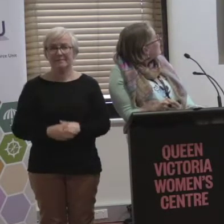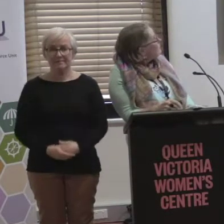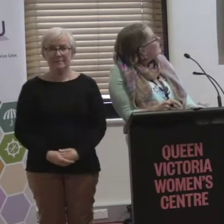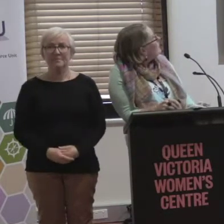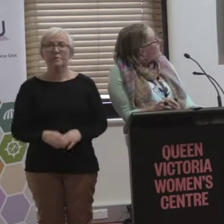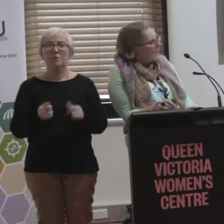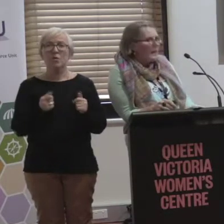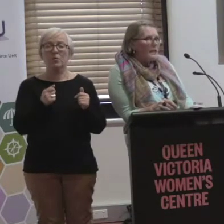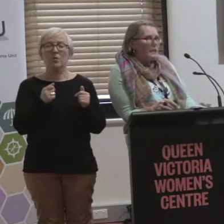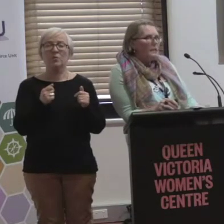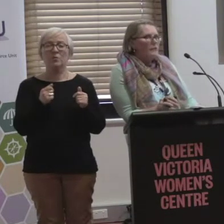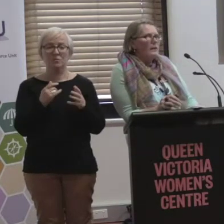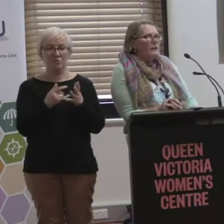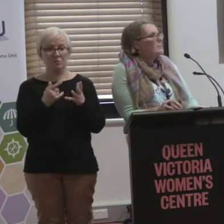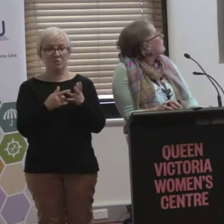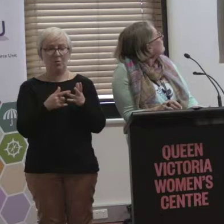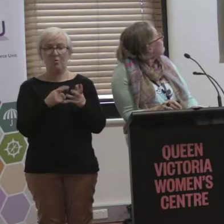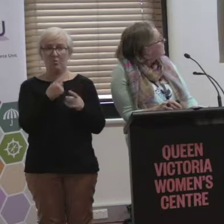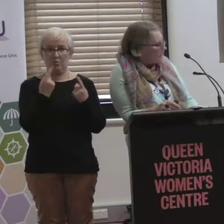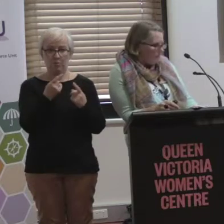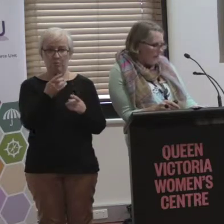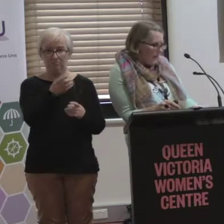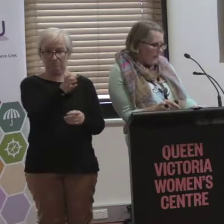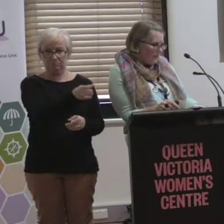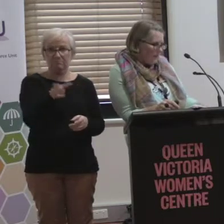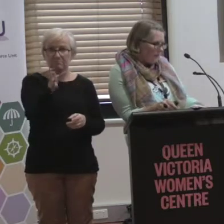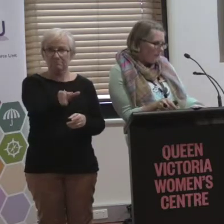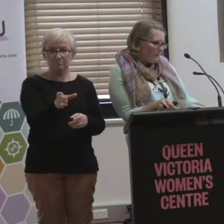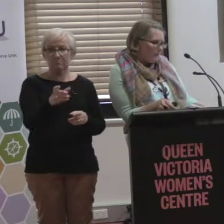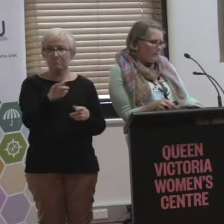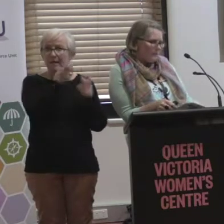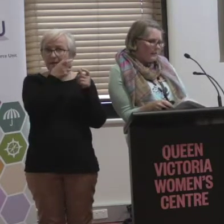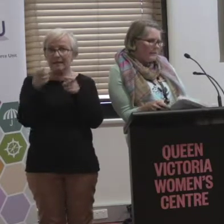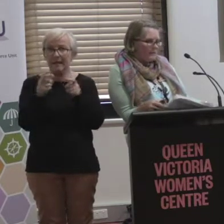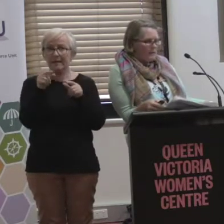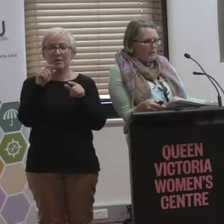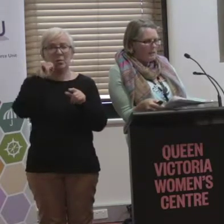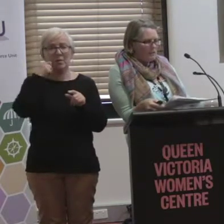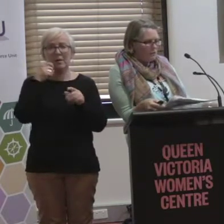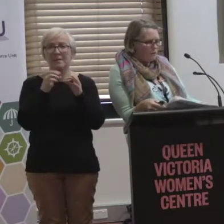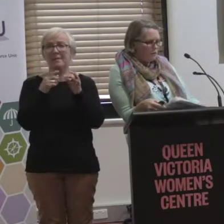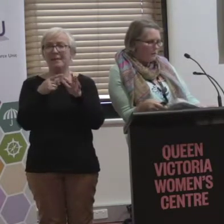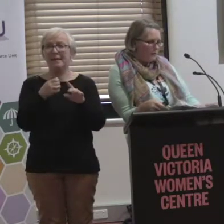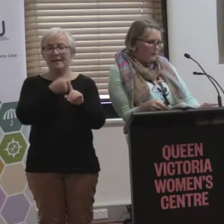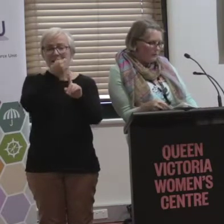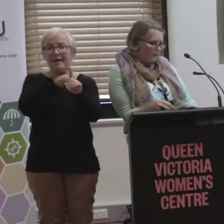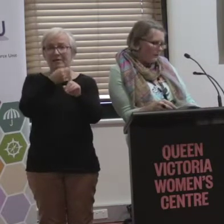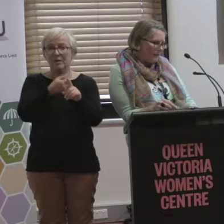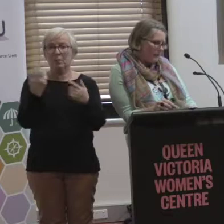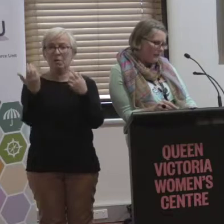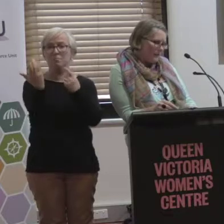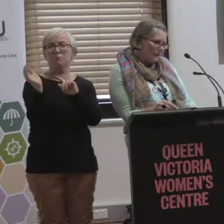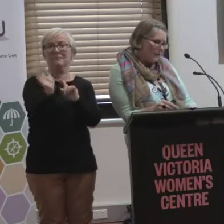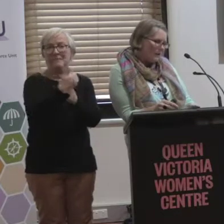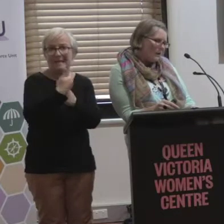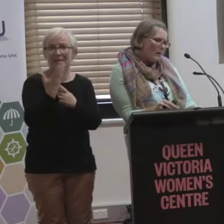So guardianship, and a guardian, if one is appointed, will be an advocate, will protect an individual from abuse and